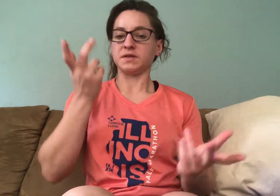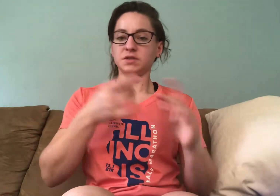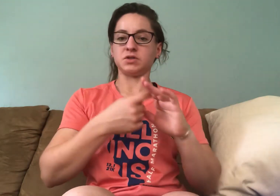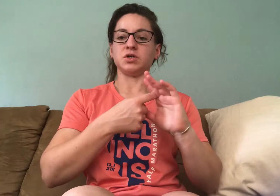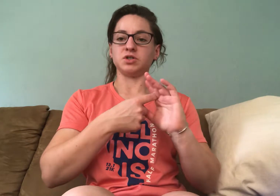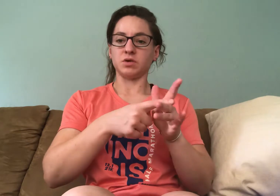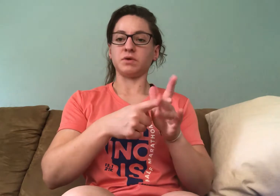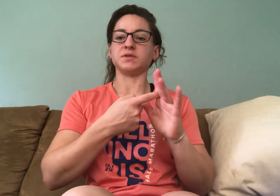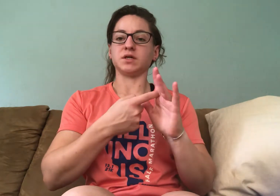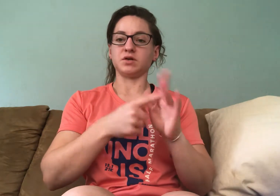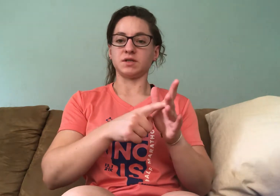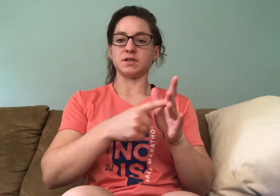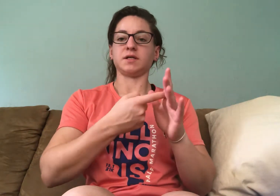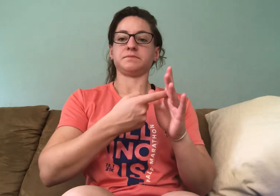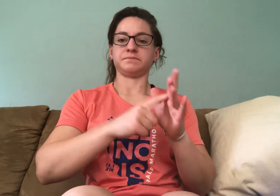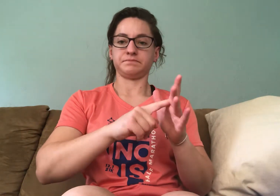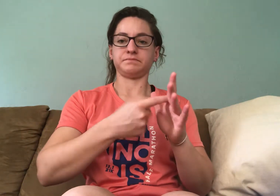is in general, this is how you're going to sign it.